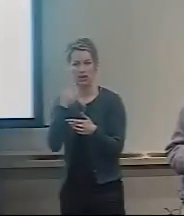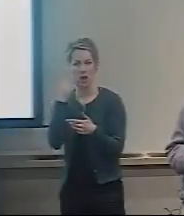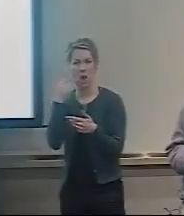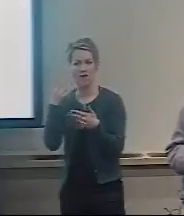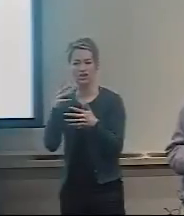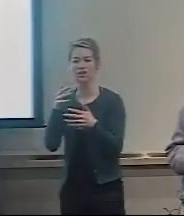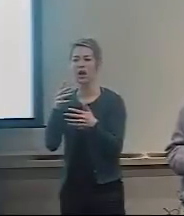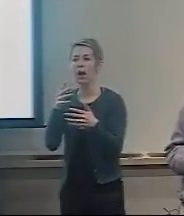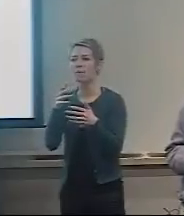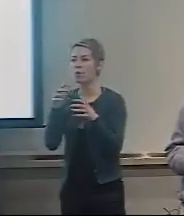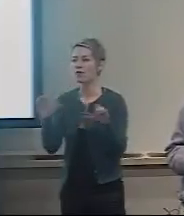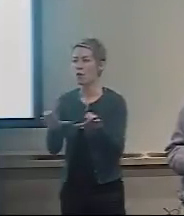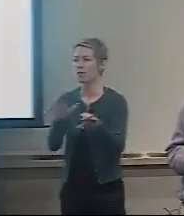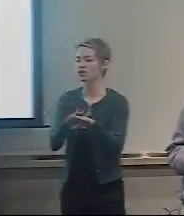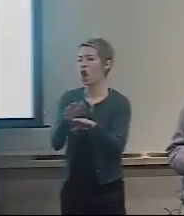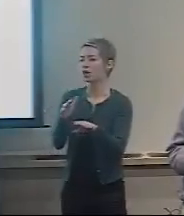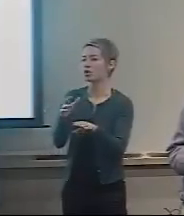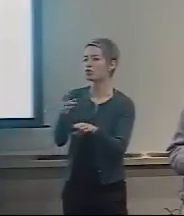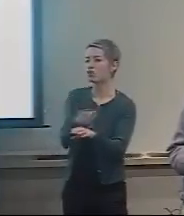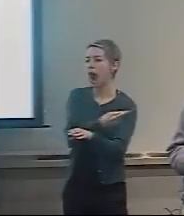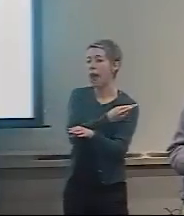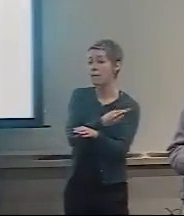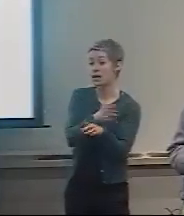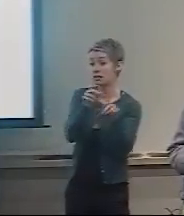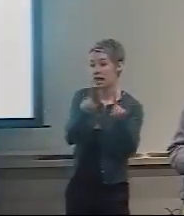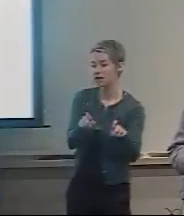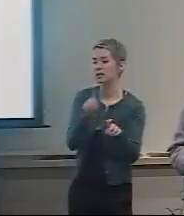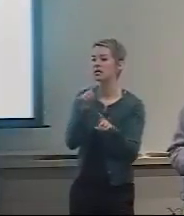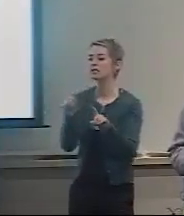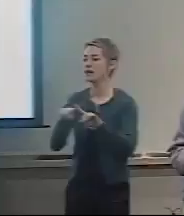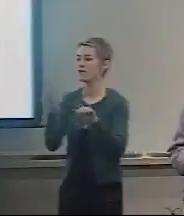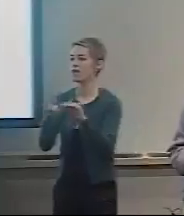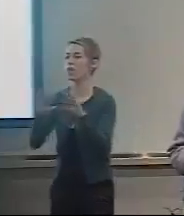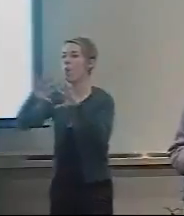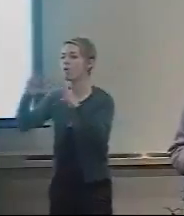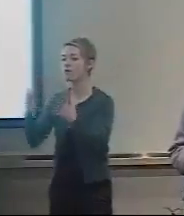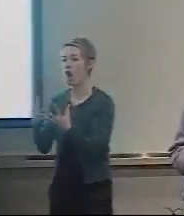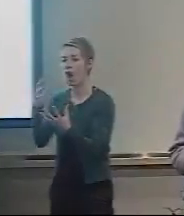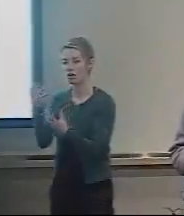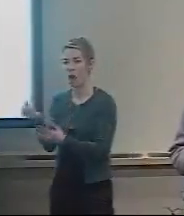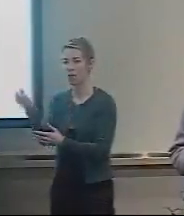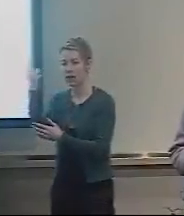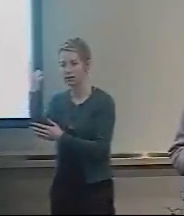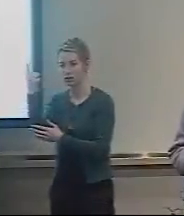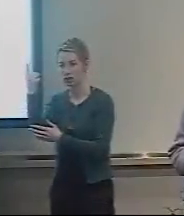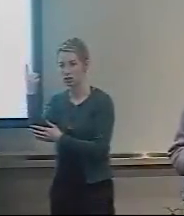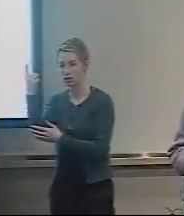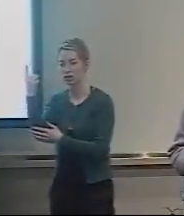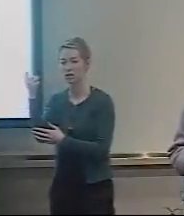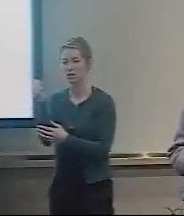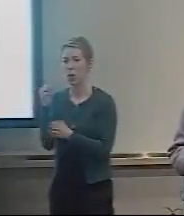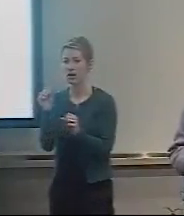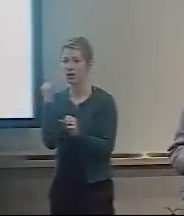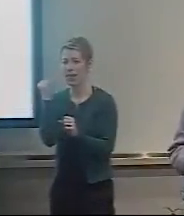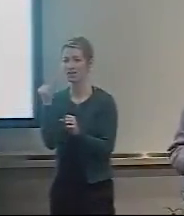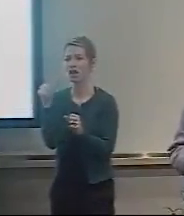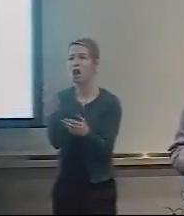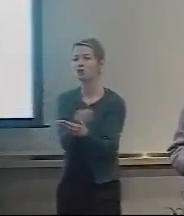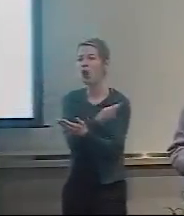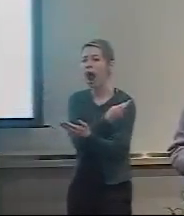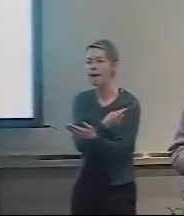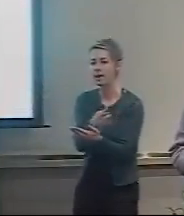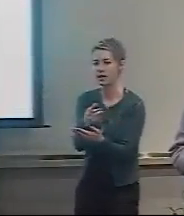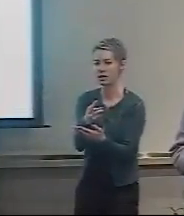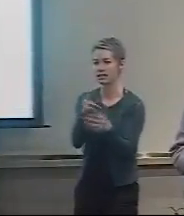tests, can be very different from general overall comprehension or desire. So I could imagine that a rhyming test might